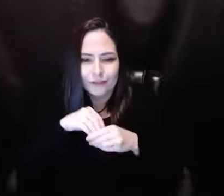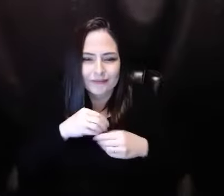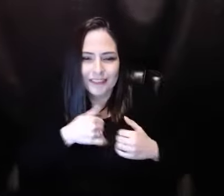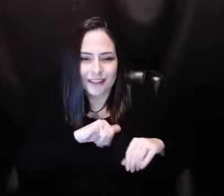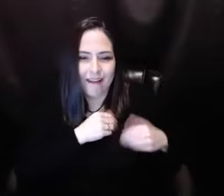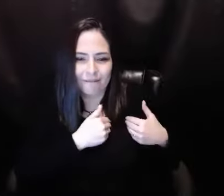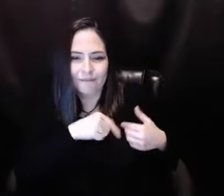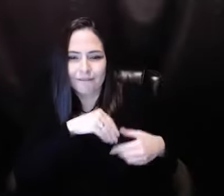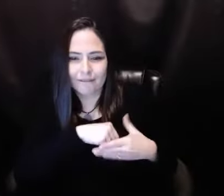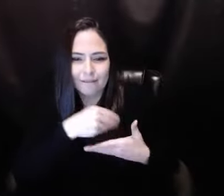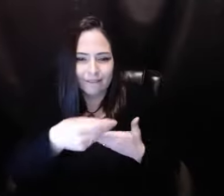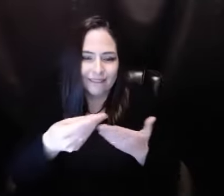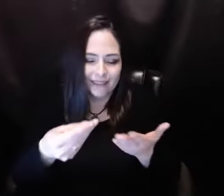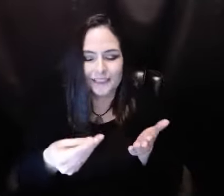but it's there.